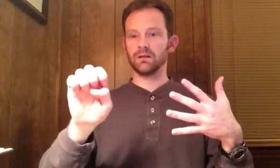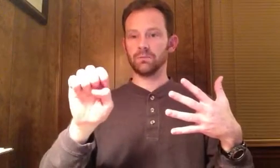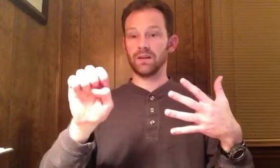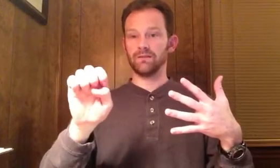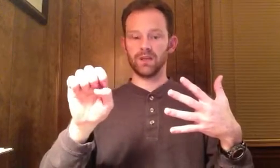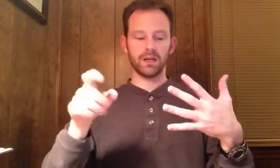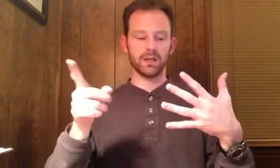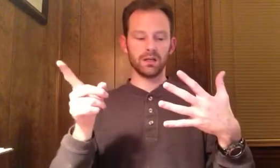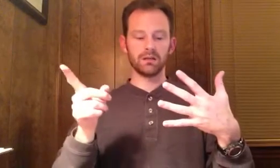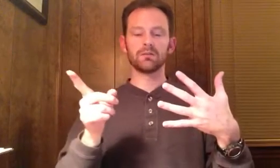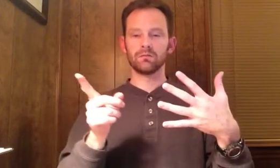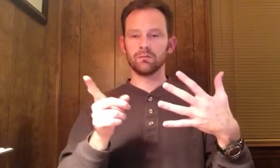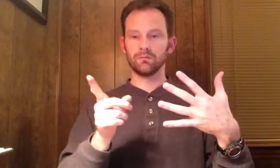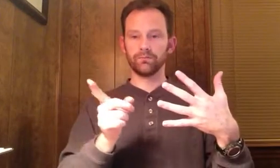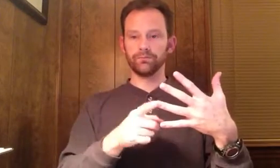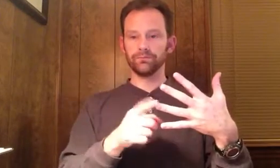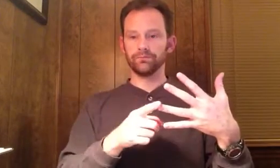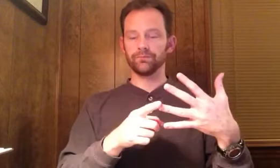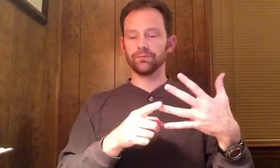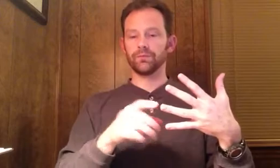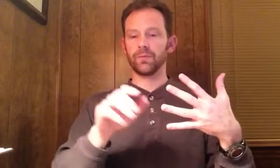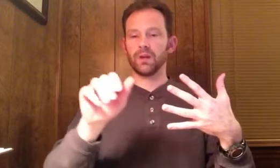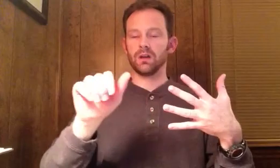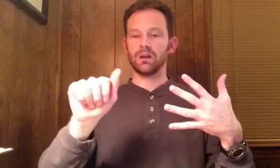M-E-T-A-P-H-A-S-E. Fourth is anaphase,